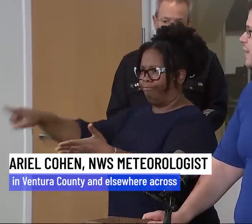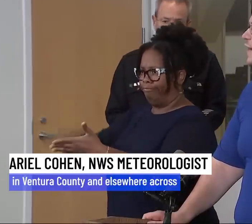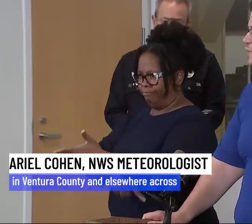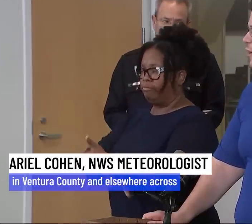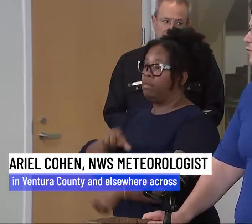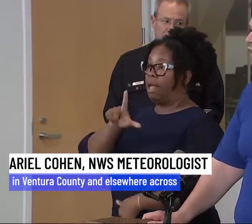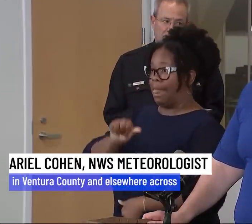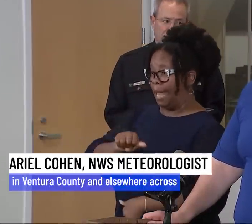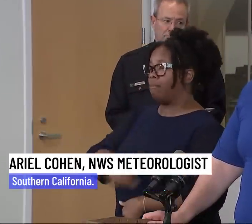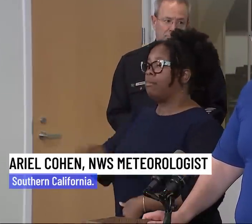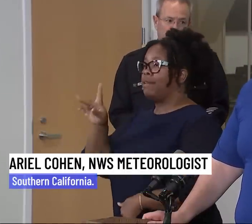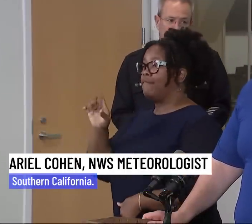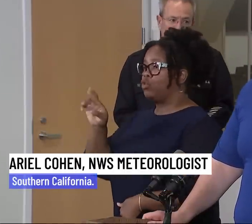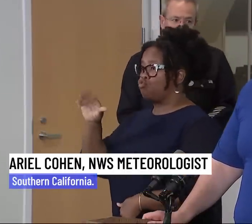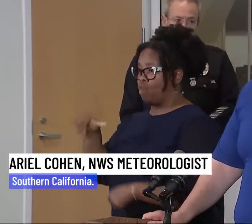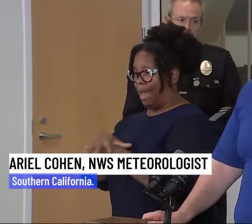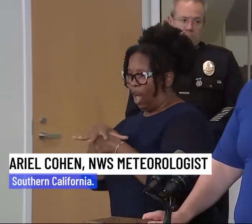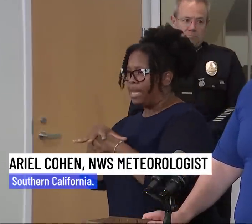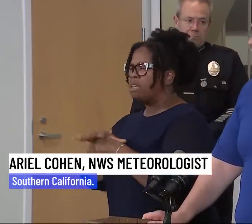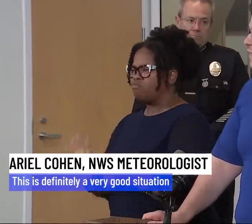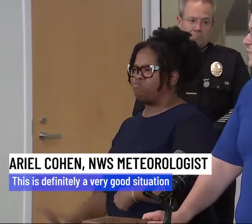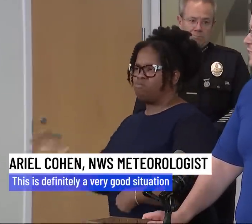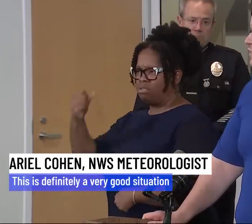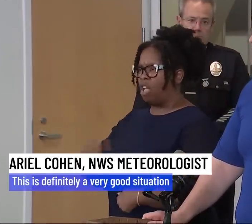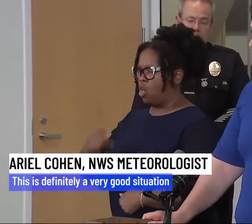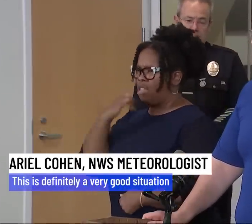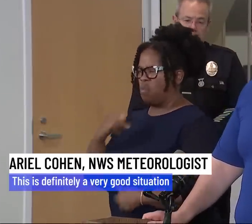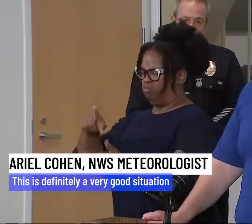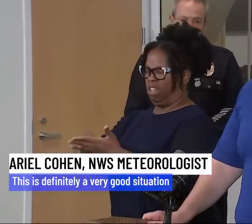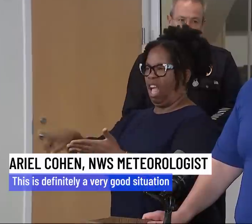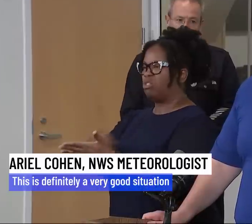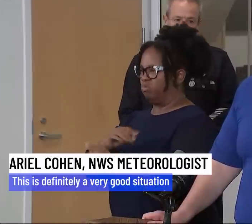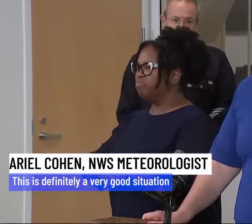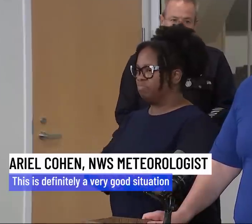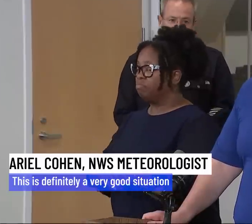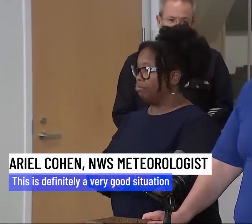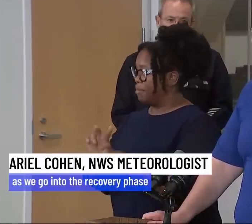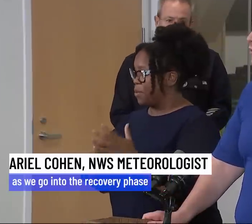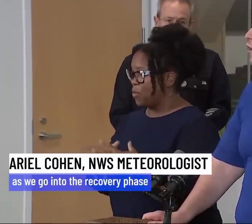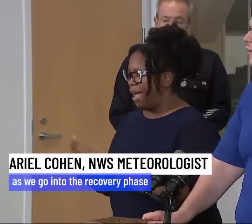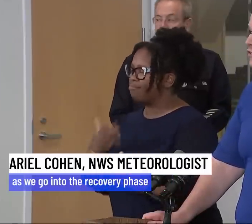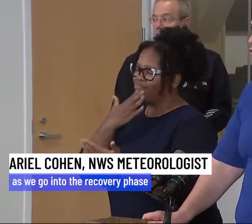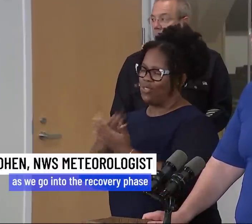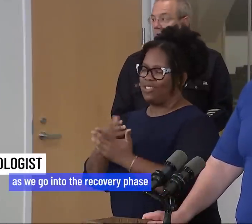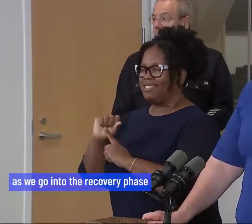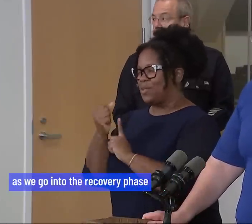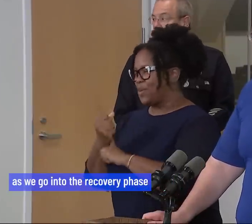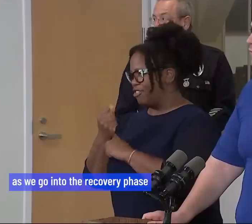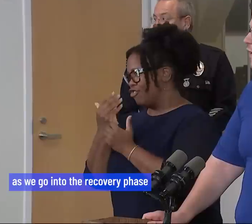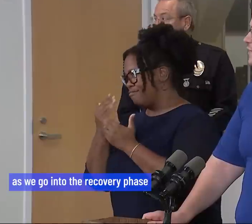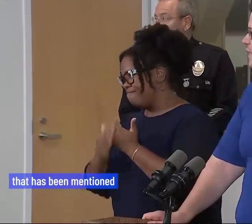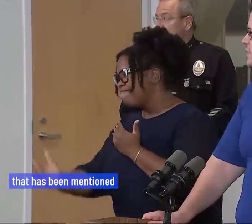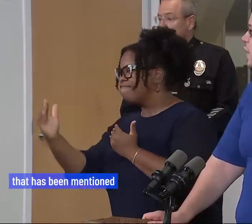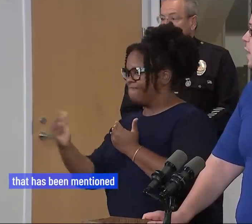Ventura County, and elsewhere across Southern California. This is definitely a very good situation as we go into the